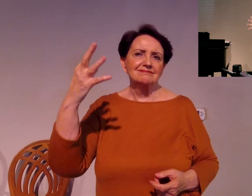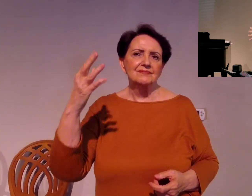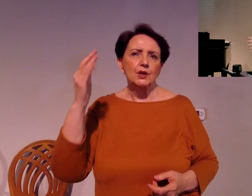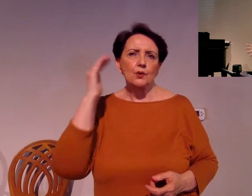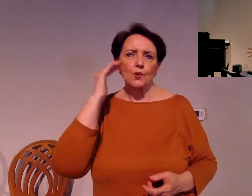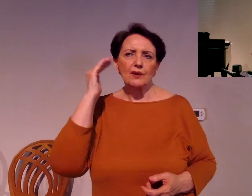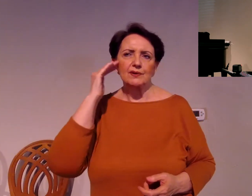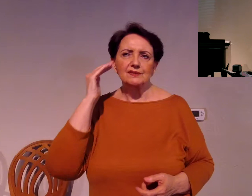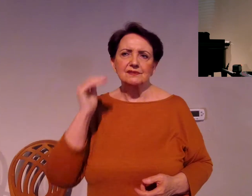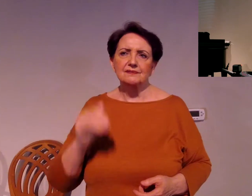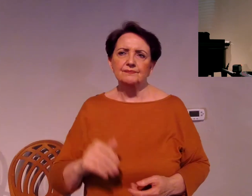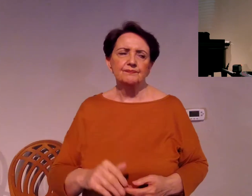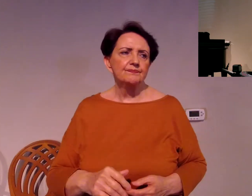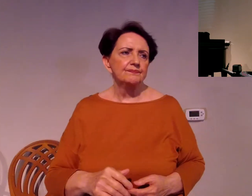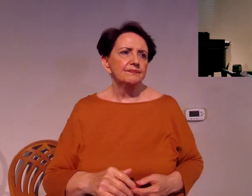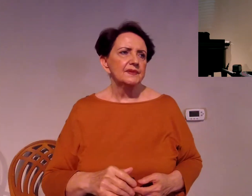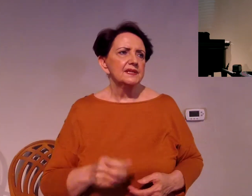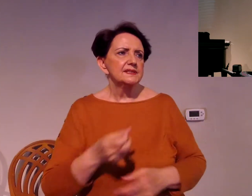Awareness,